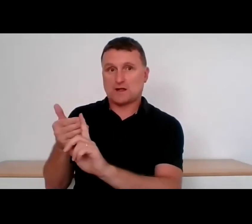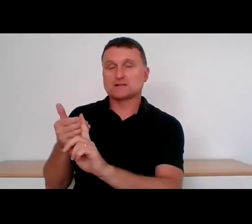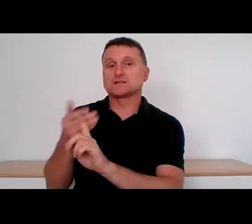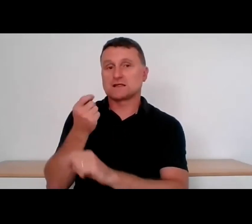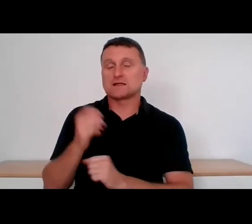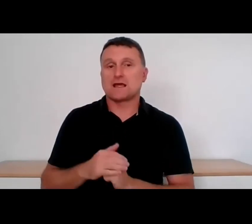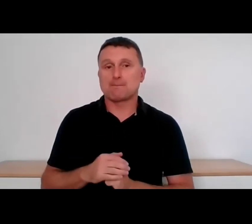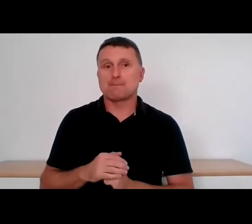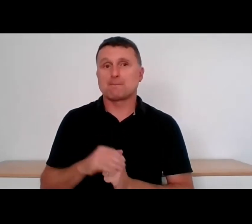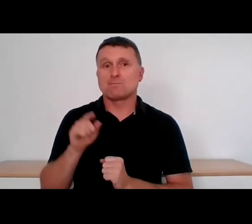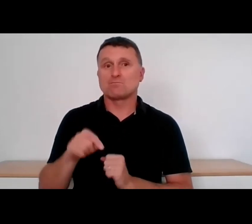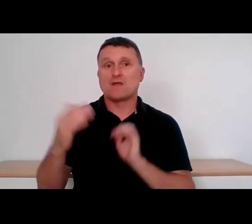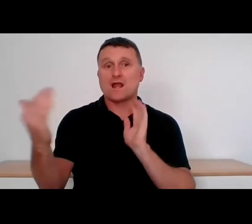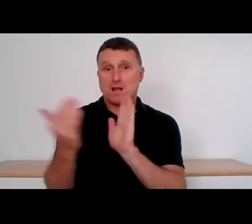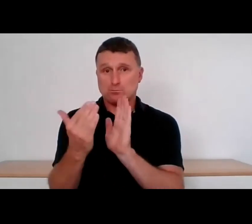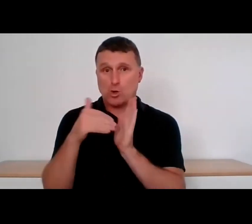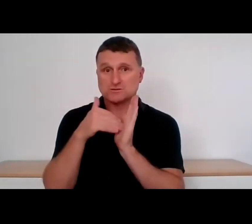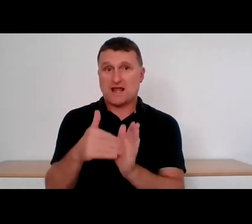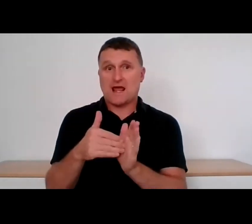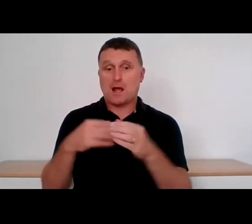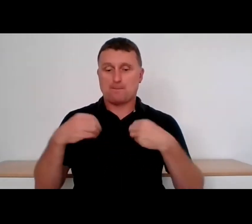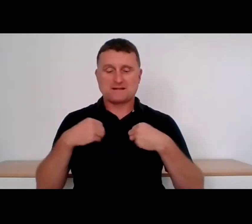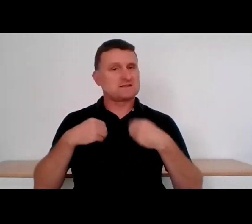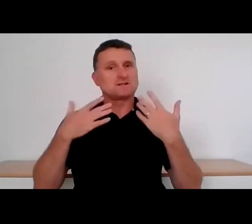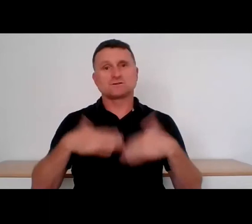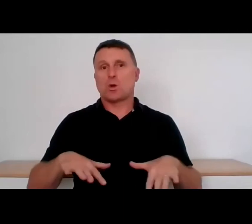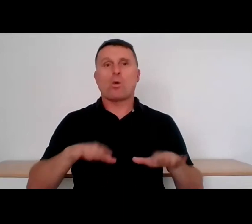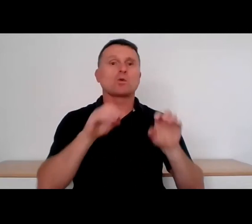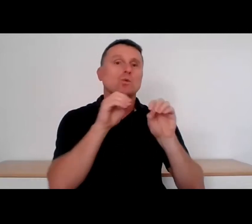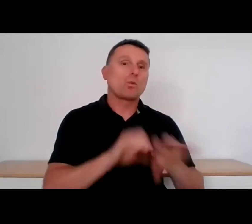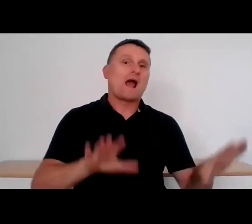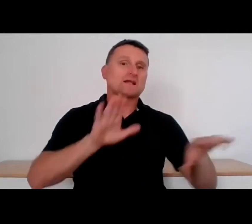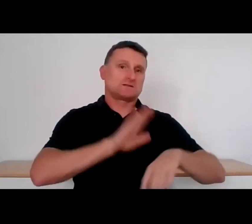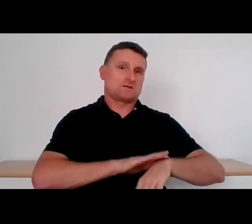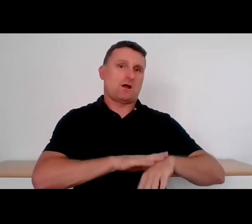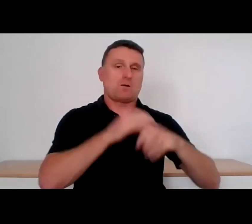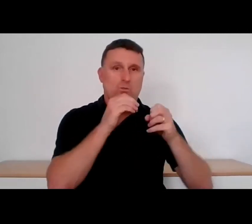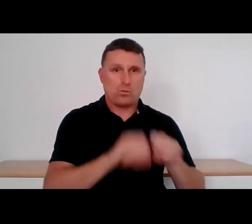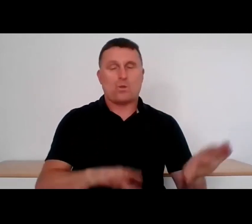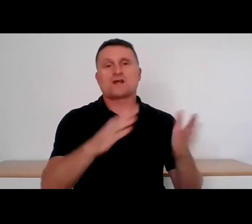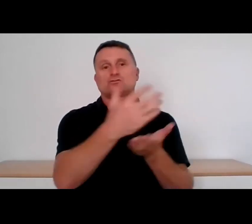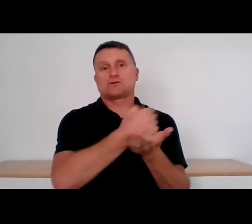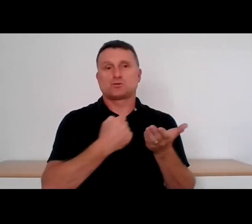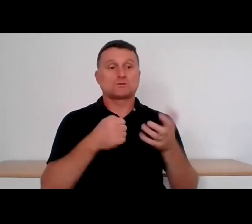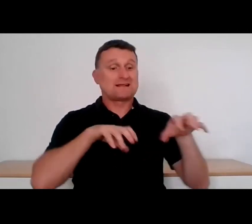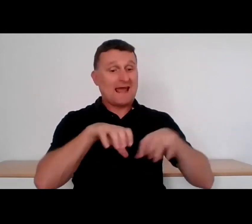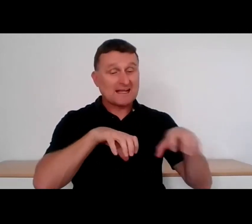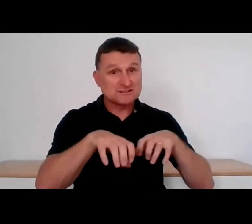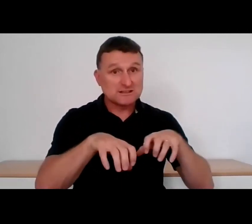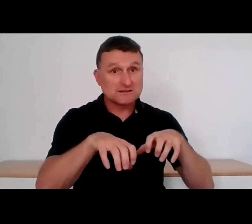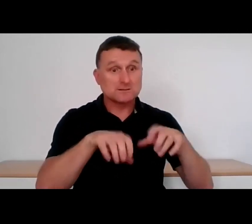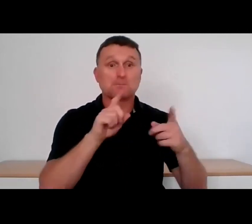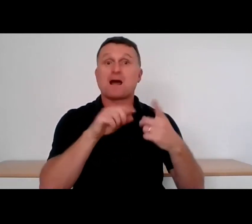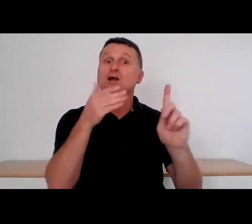This approach could help your business avoid wasting precious time and money and resource on actions that may not help you achieve your goals